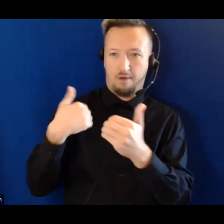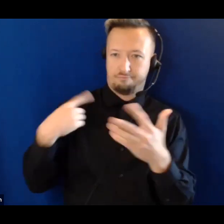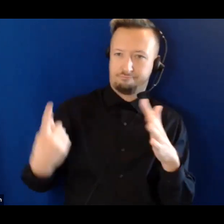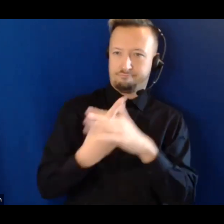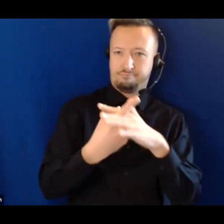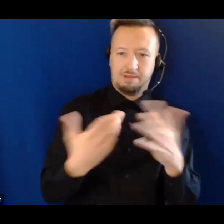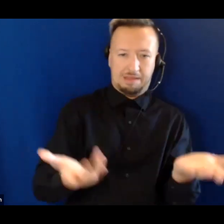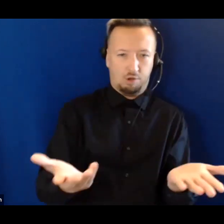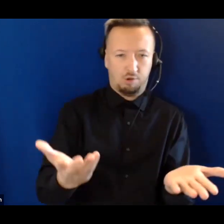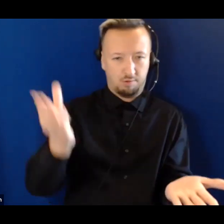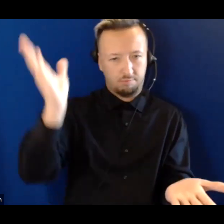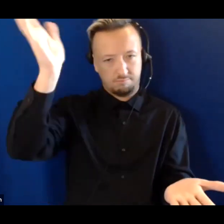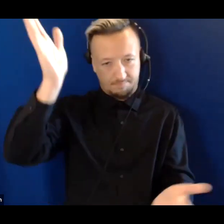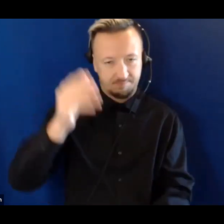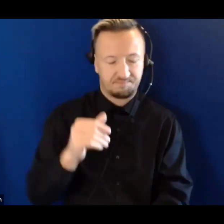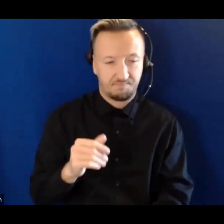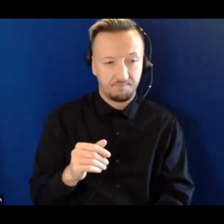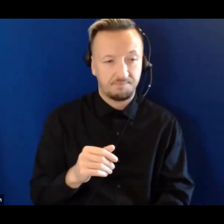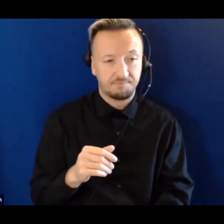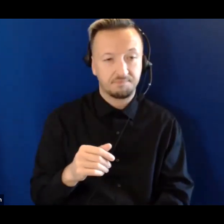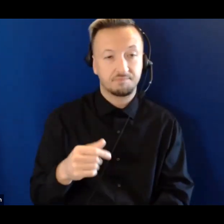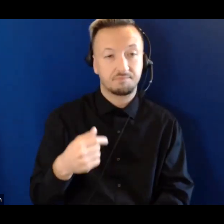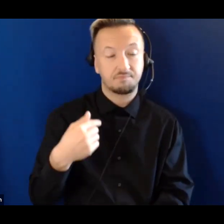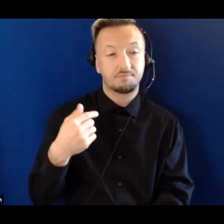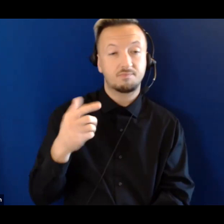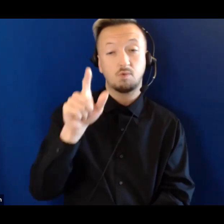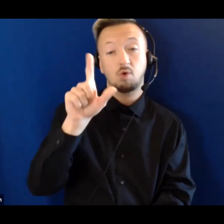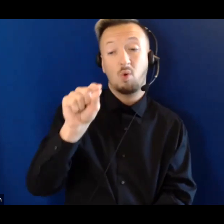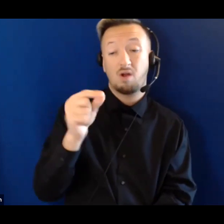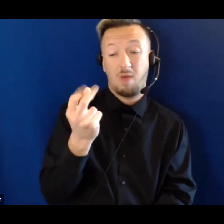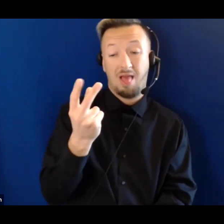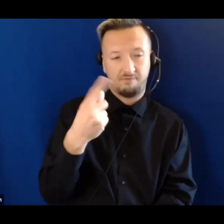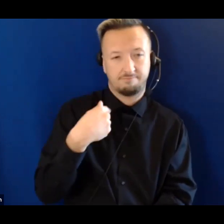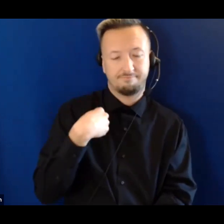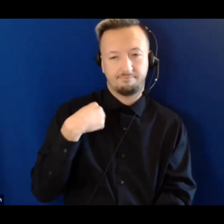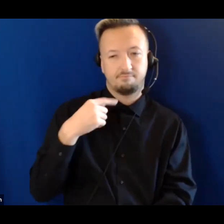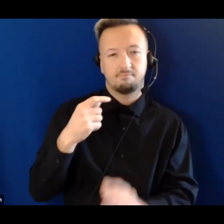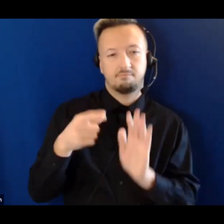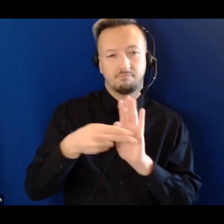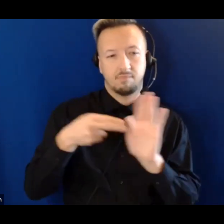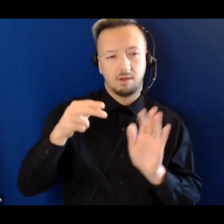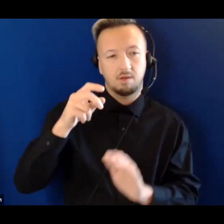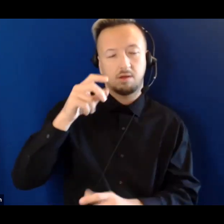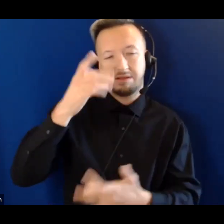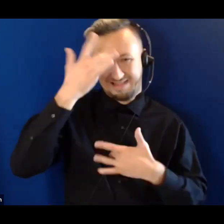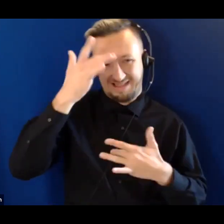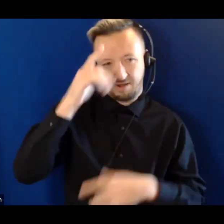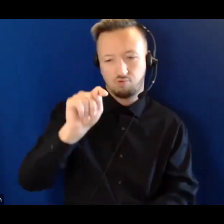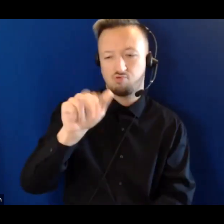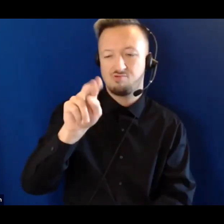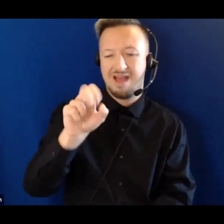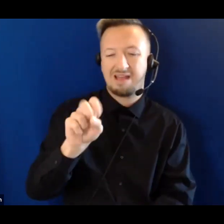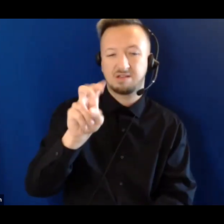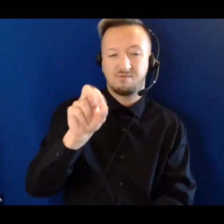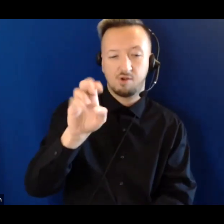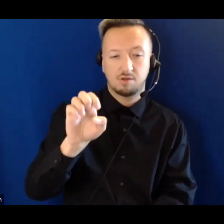keynote speaker. So I was diagnosed in 2012 with transverse myelitis, which is a physical